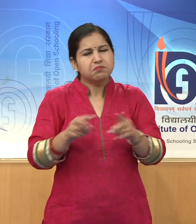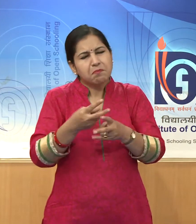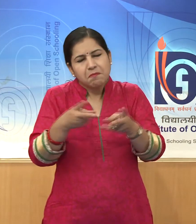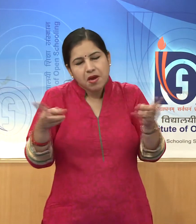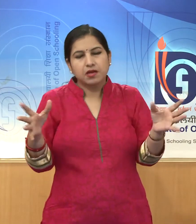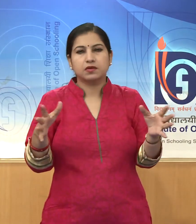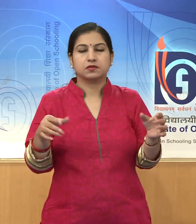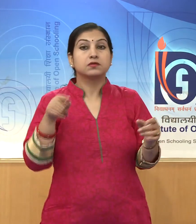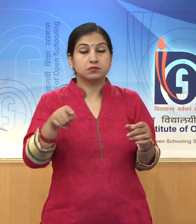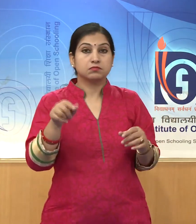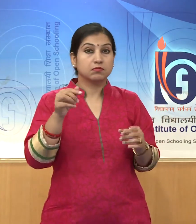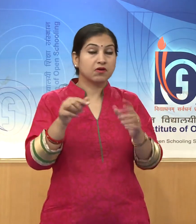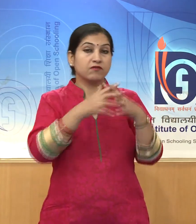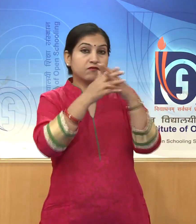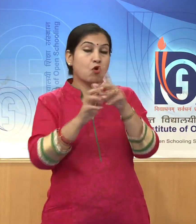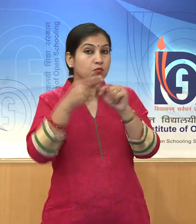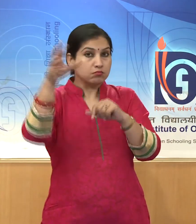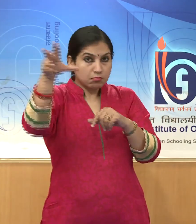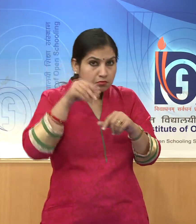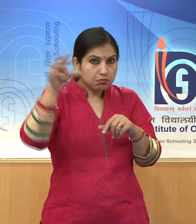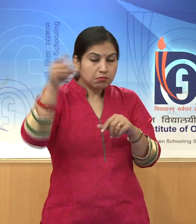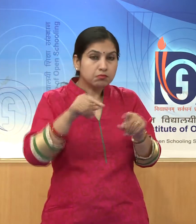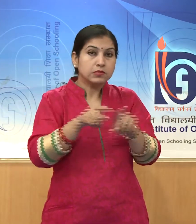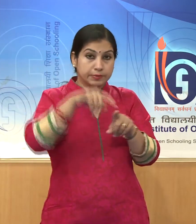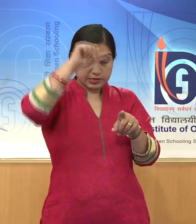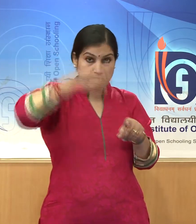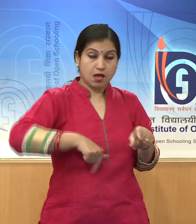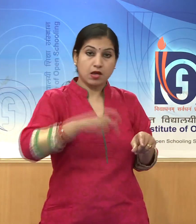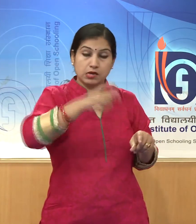etc. are used by many Indian artists.